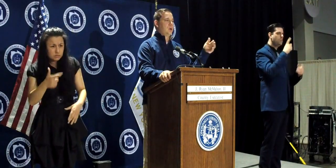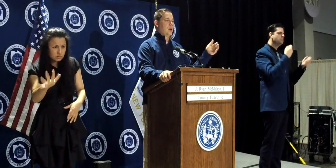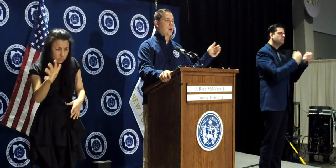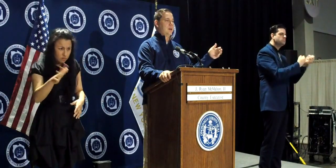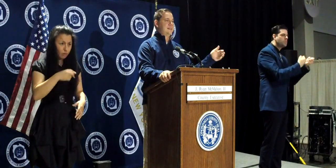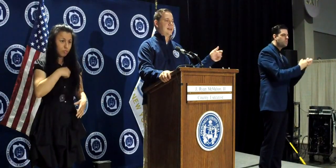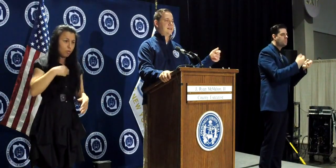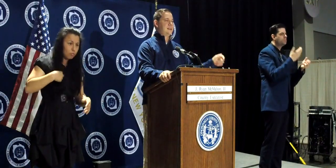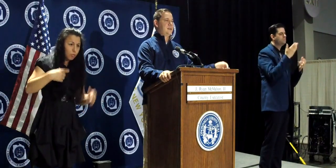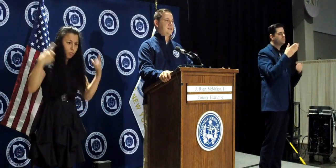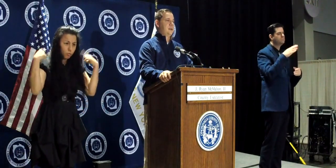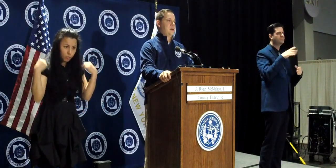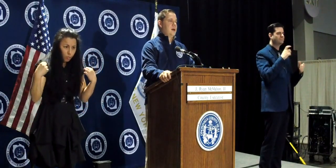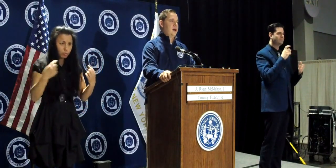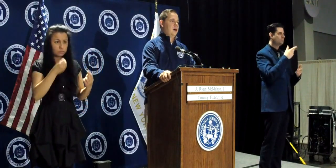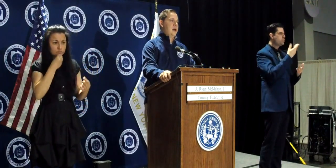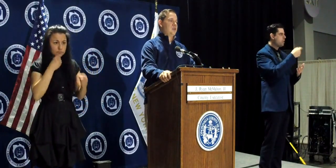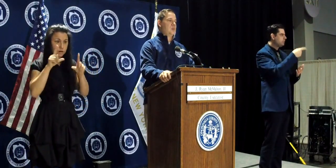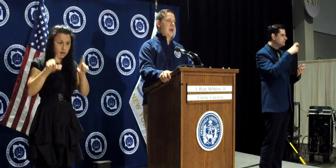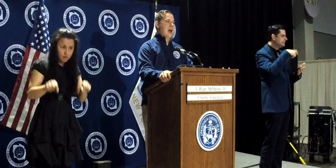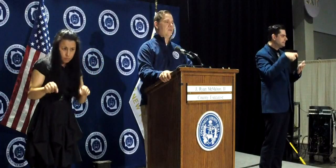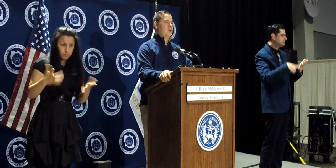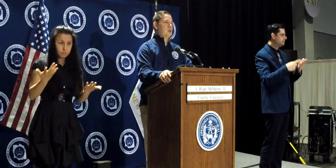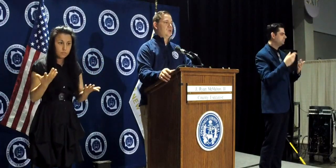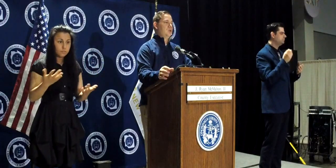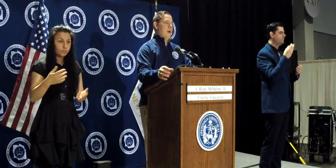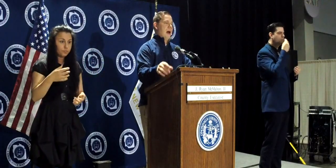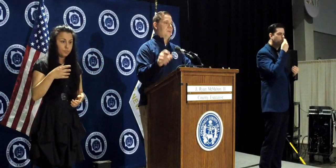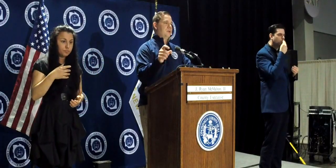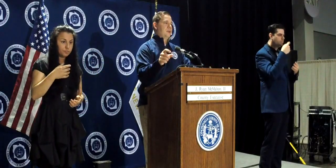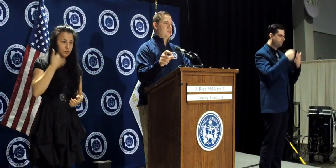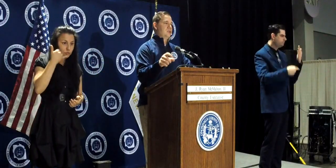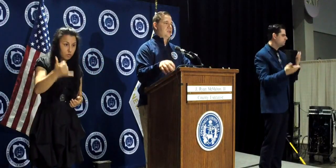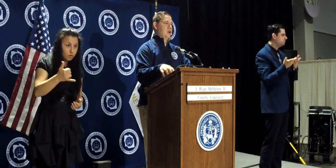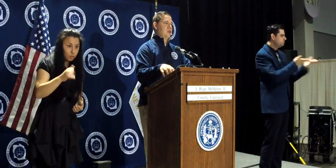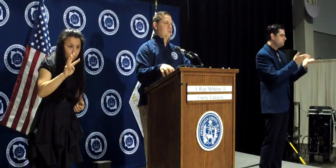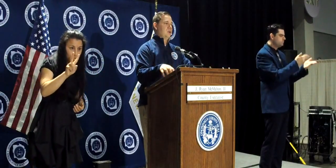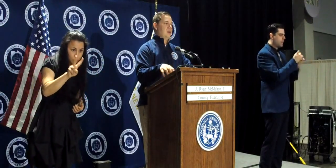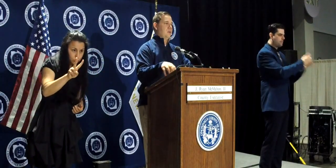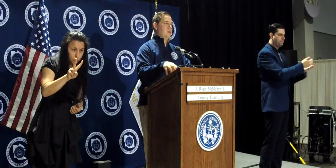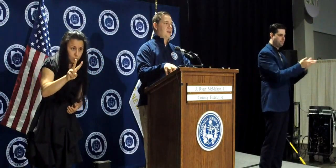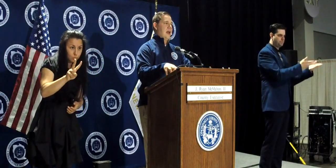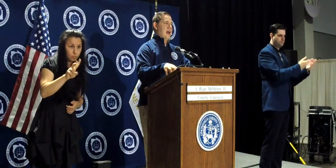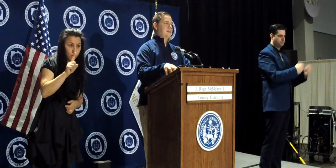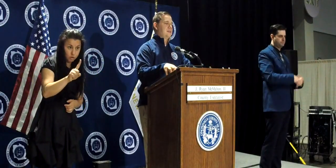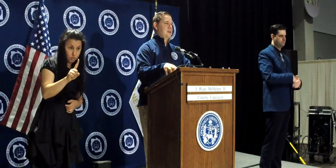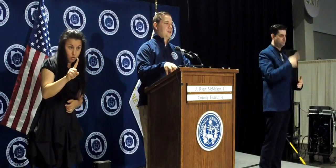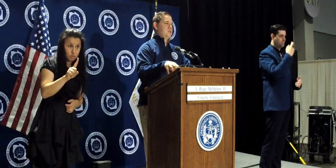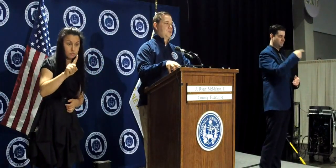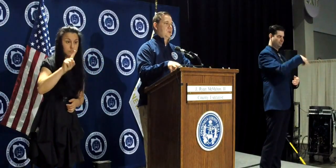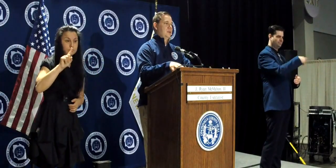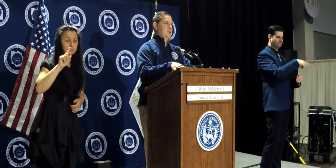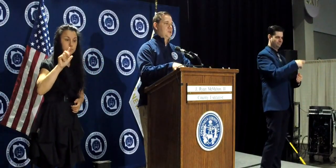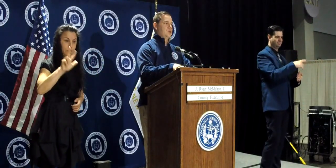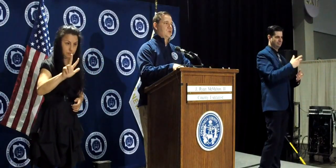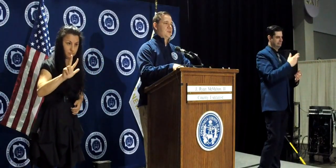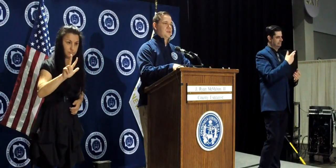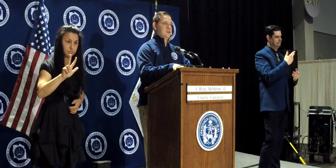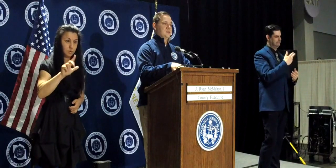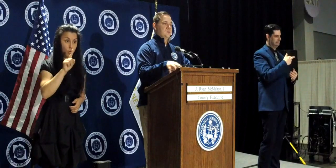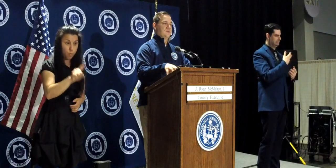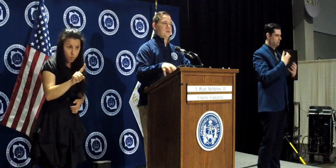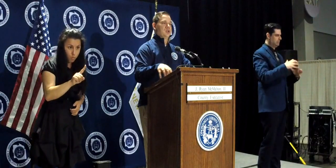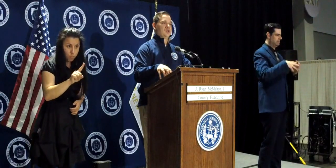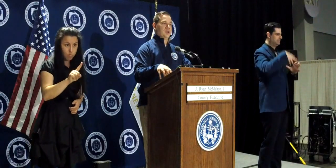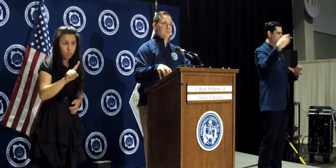food, necessities, as we have new populations in our community that are being asked to really social